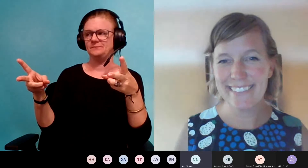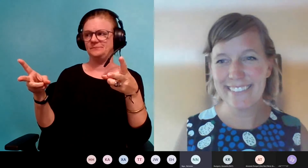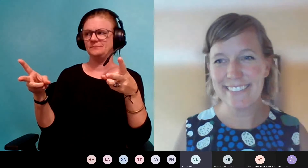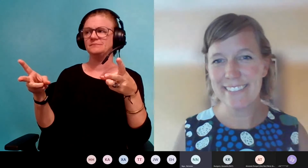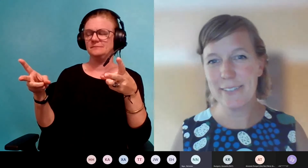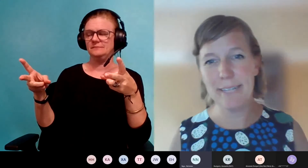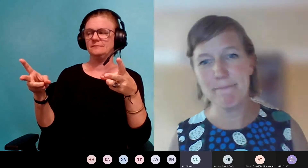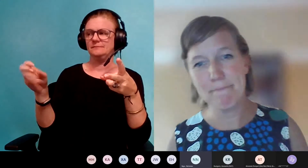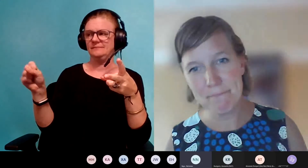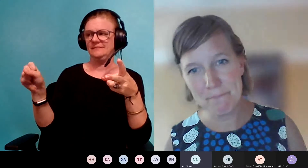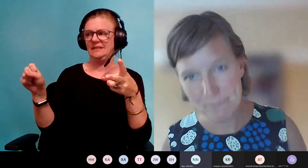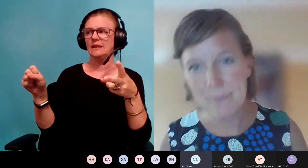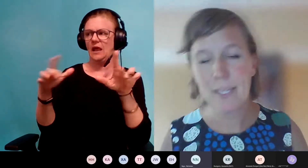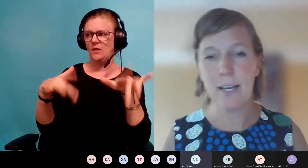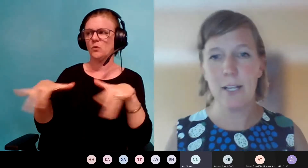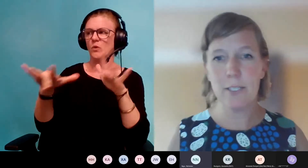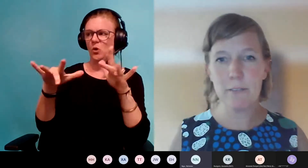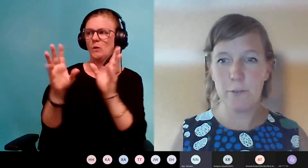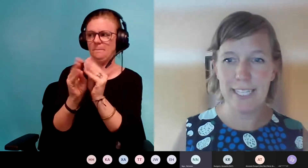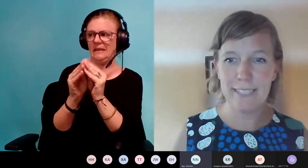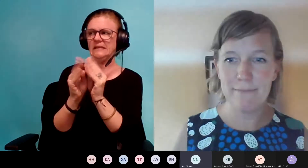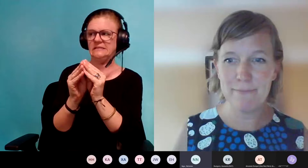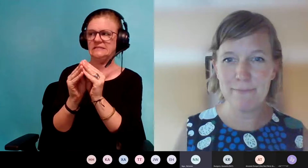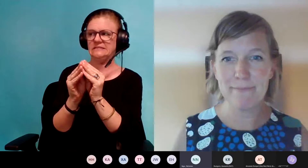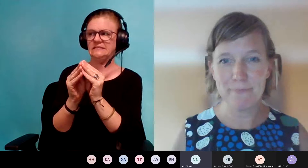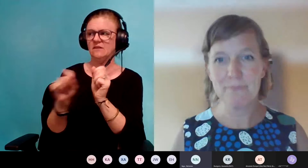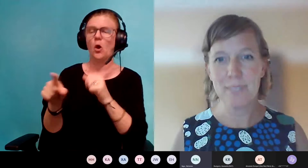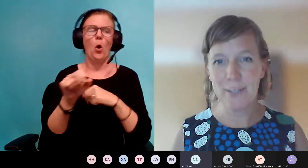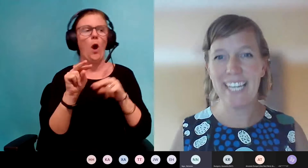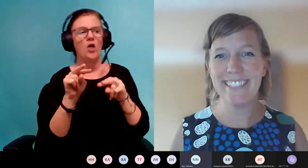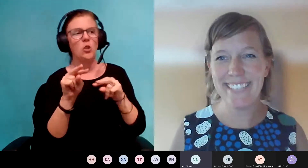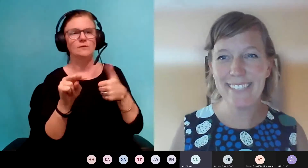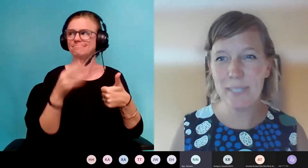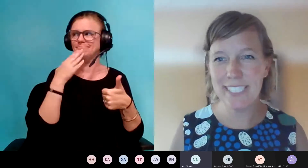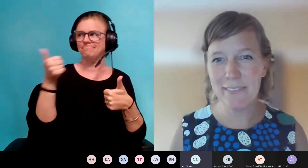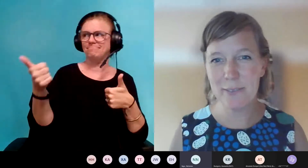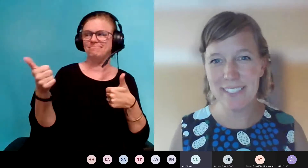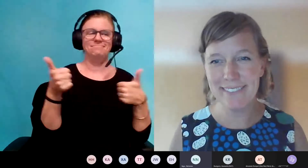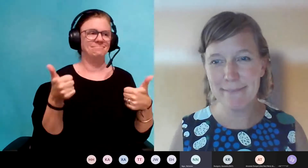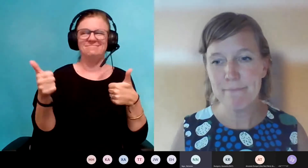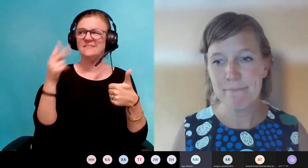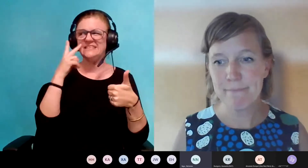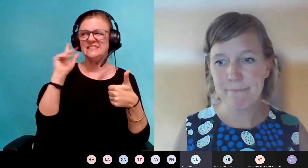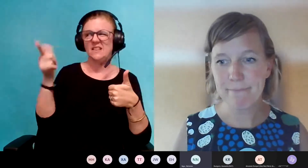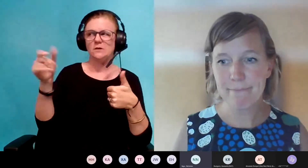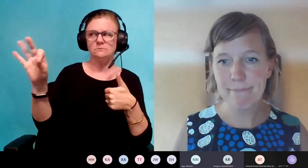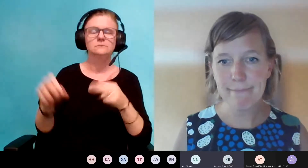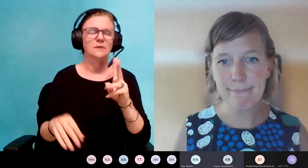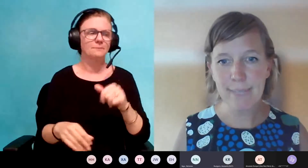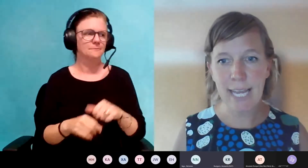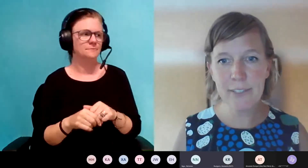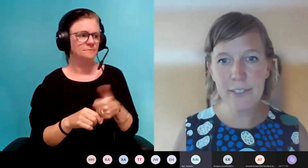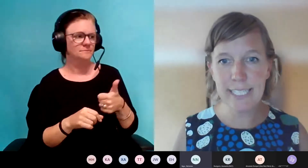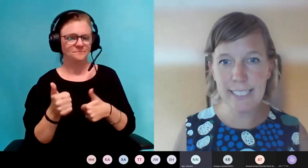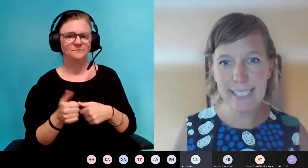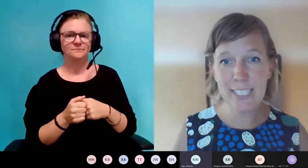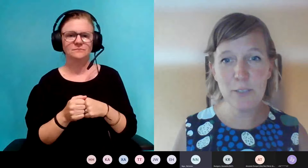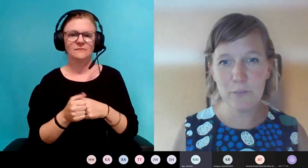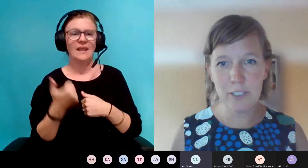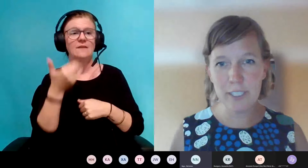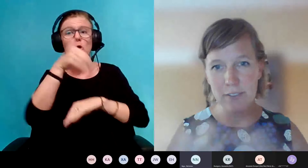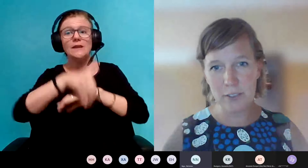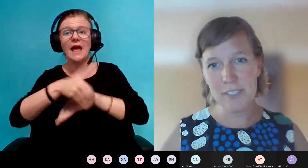recorded boards and commissions meetings, and I'll look for it then. Yep. Okay. I'll send you the link off our city's YouTube page. Yep. Have a